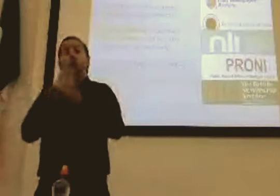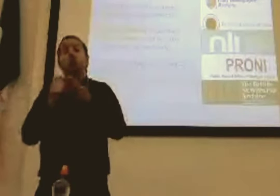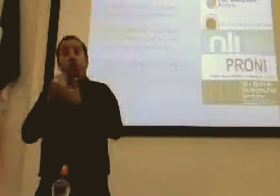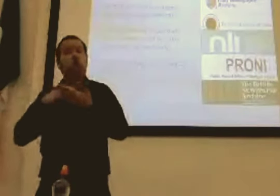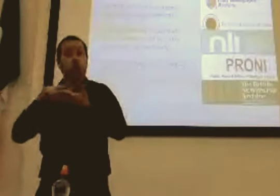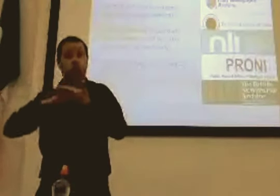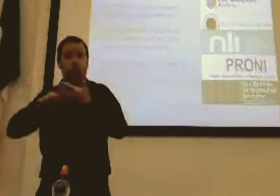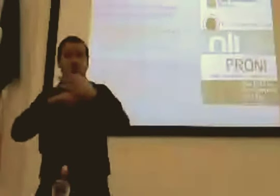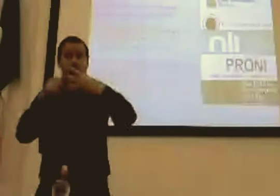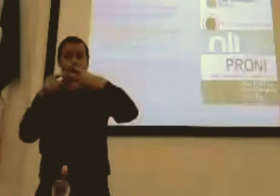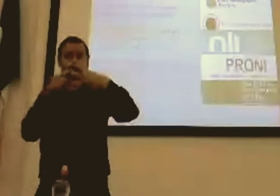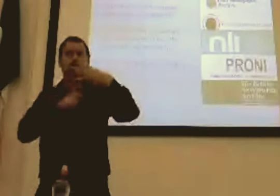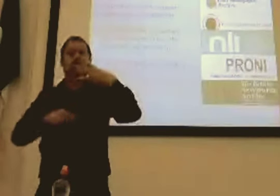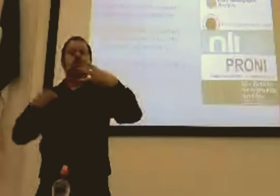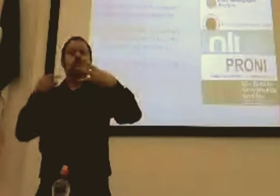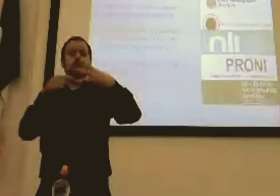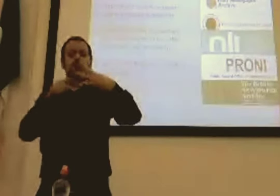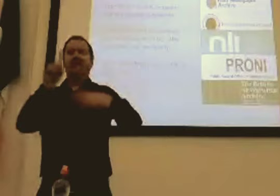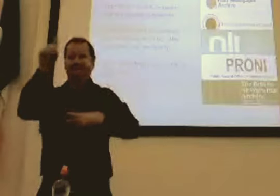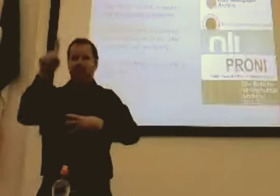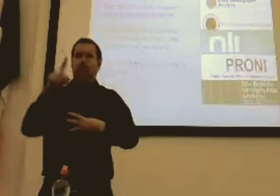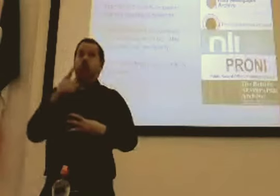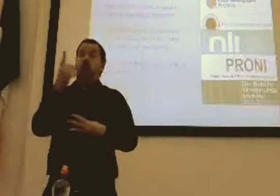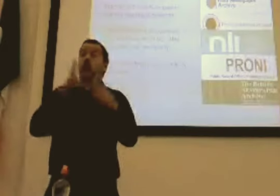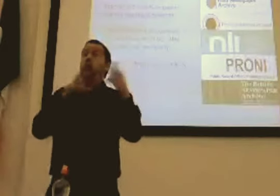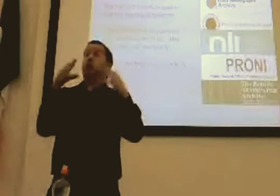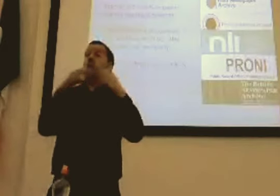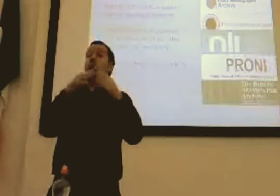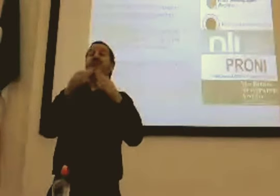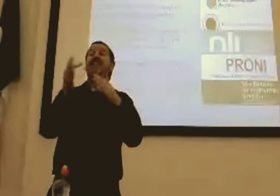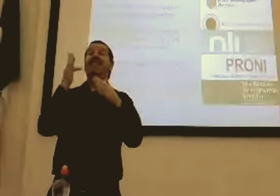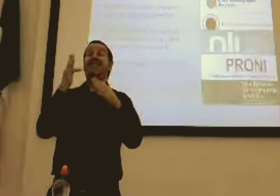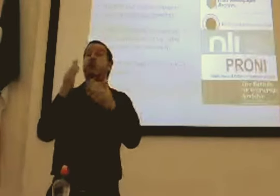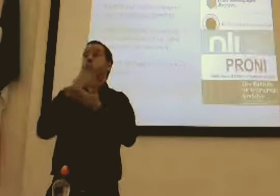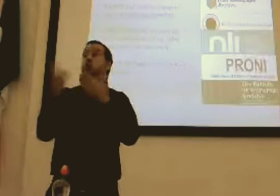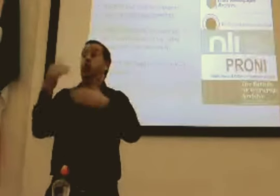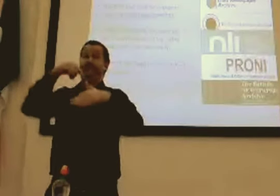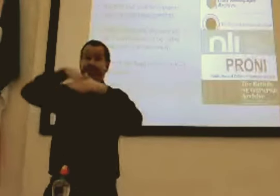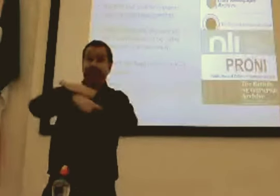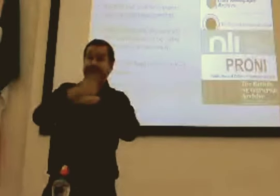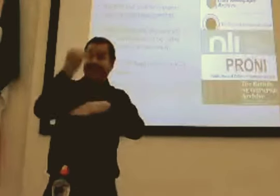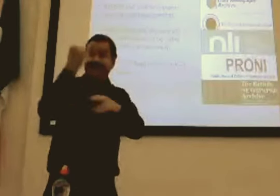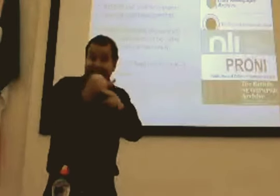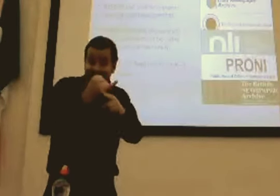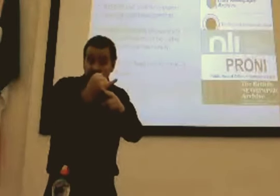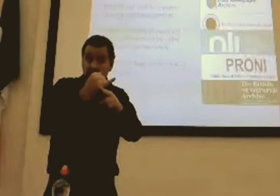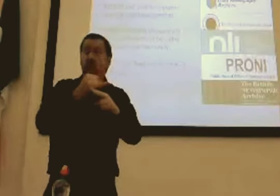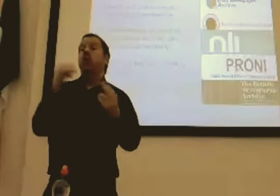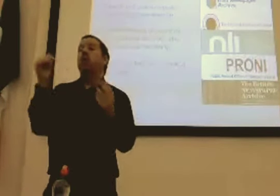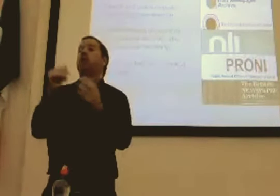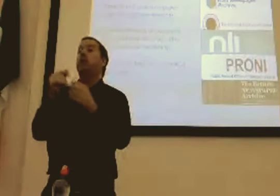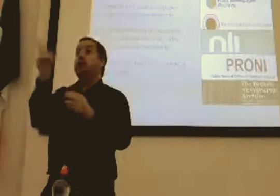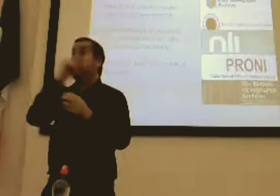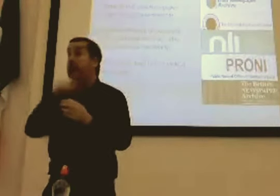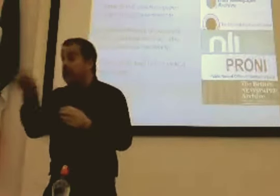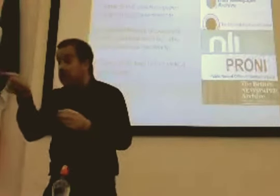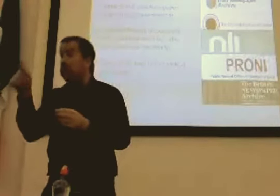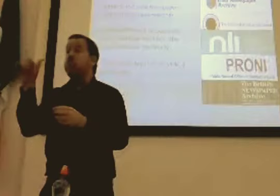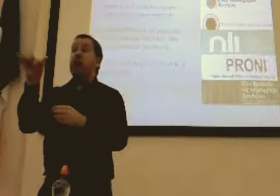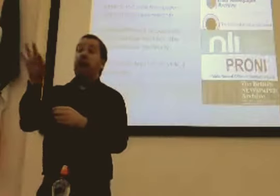available in those. And sometimes it is useful, and the odd time I would use it. But also, if a person is actually going into a workhouse, they